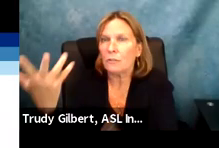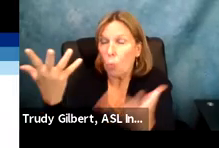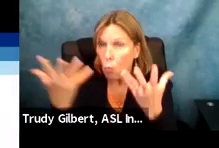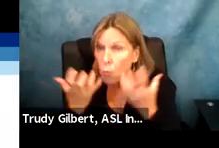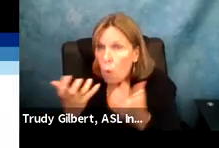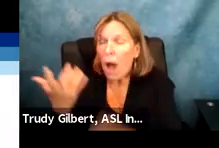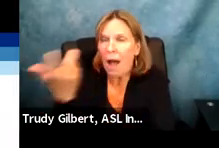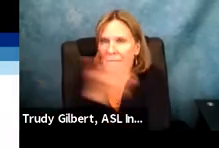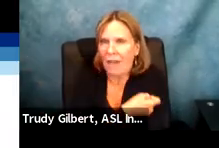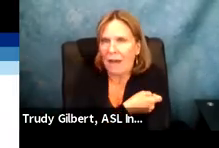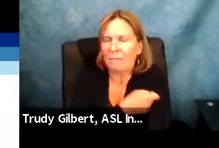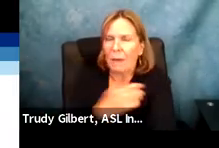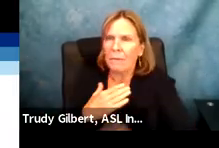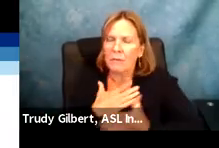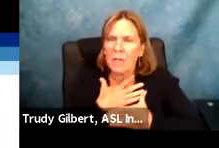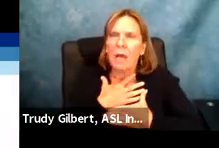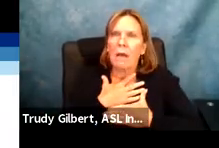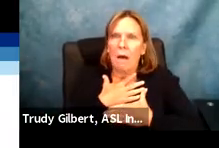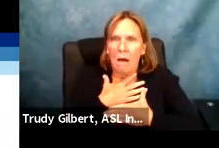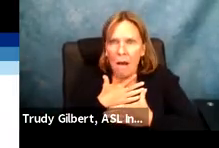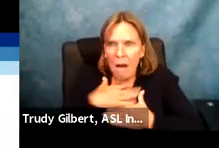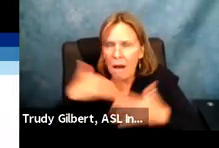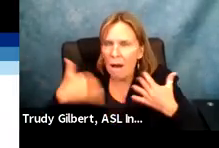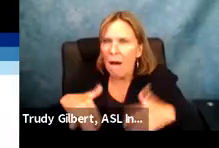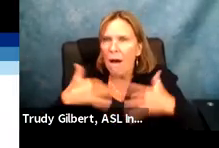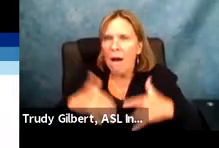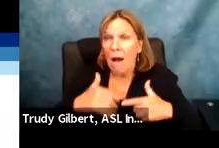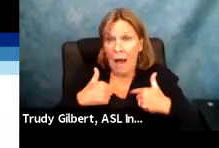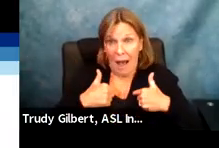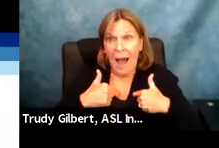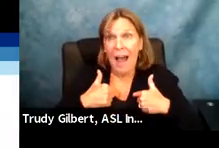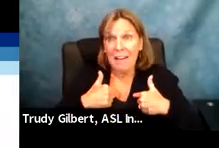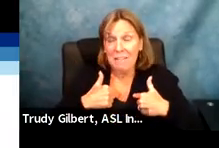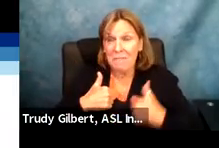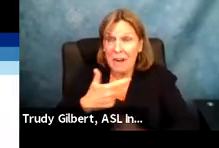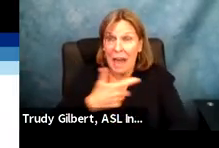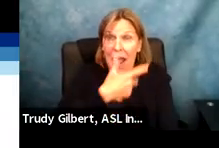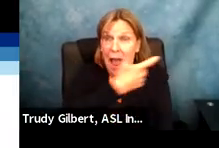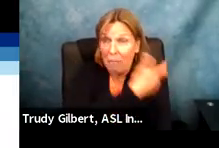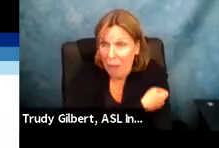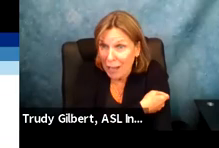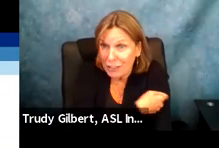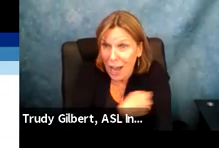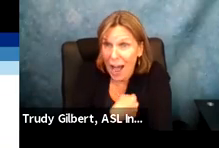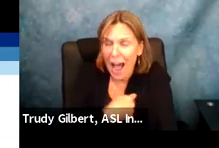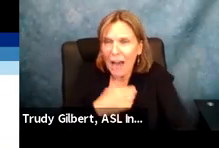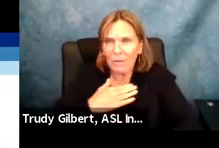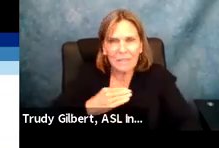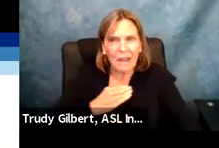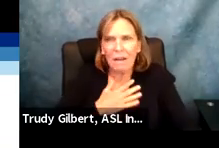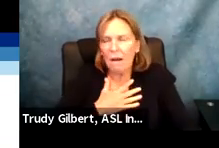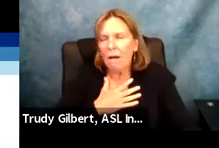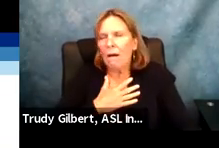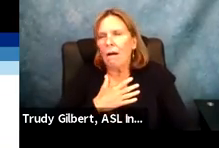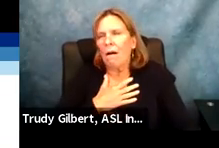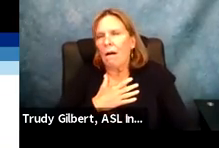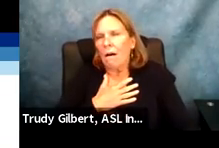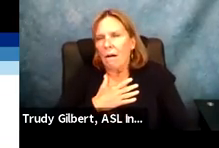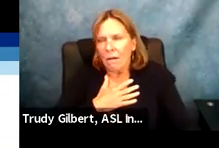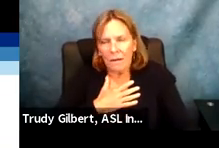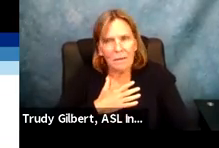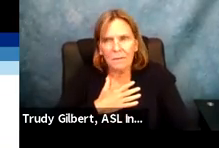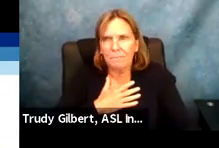was emotional. I felt emotional getting the vaccine for the first time, knowing that I was protecting